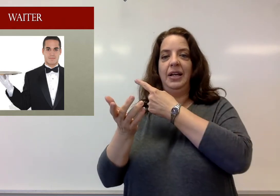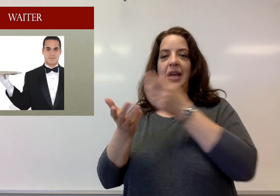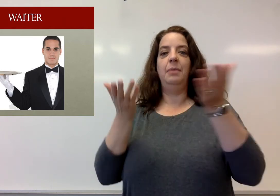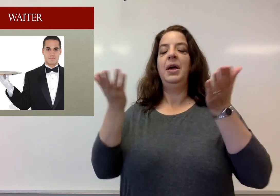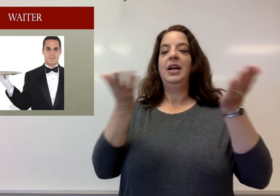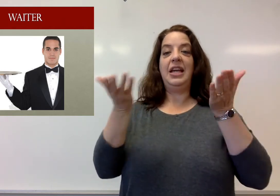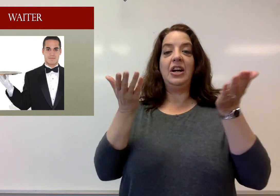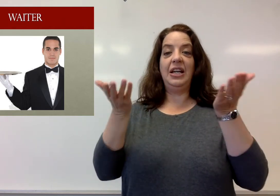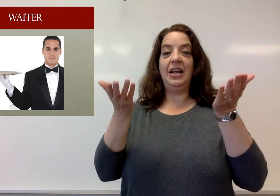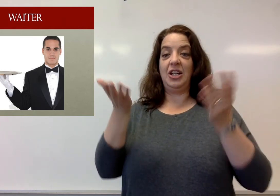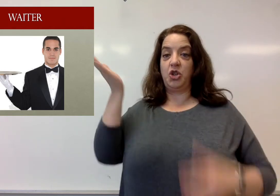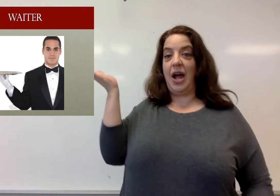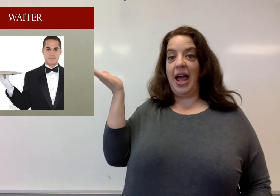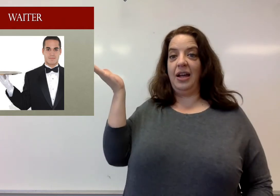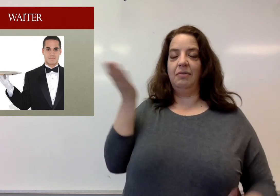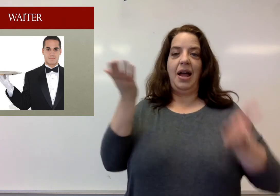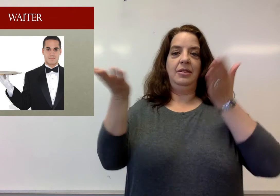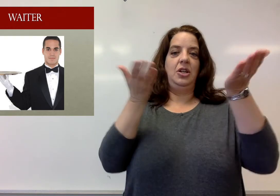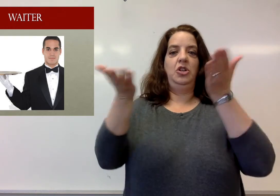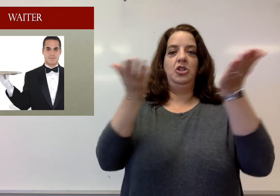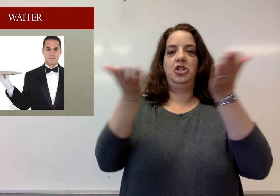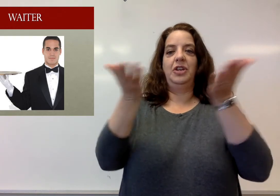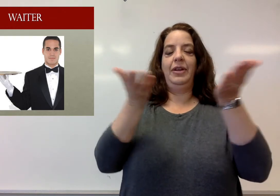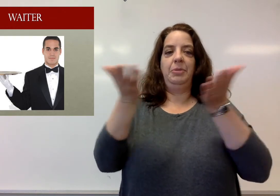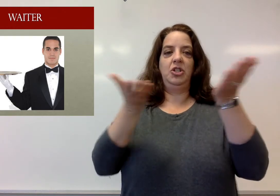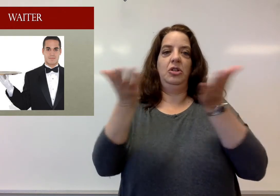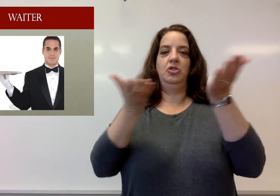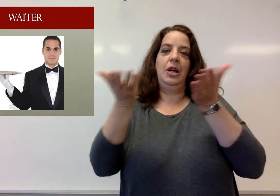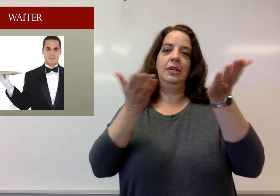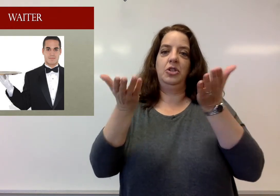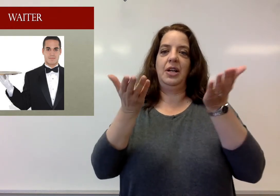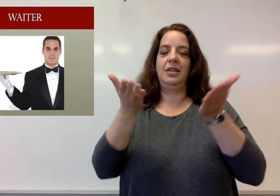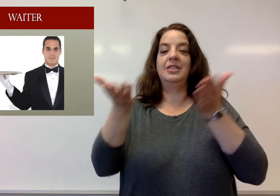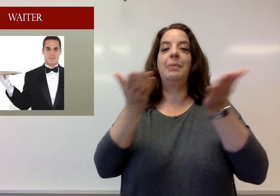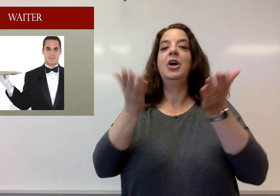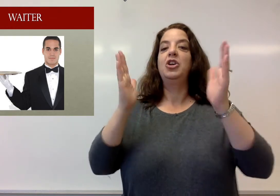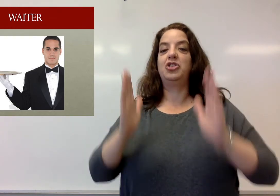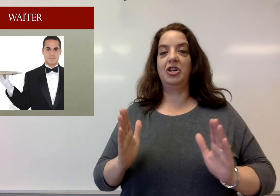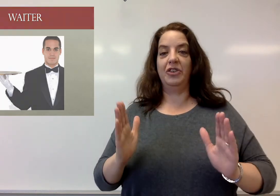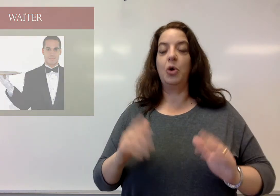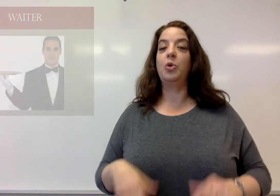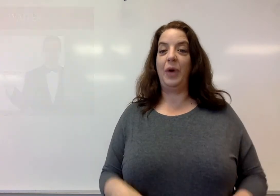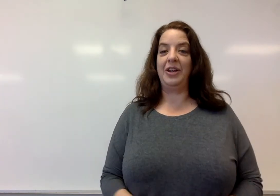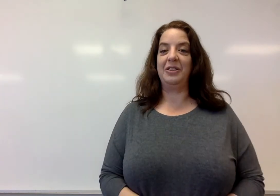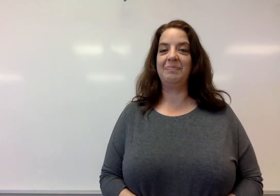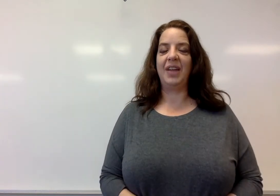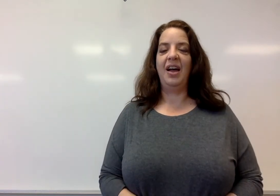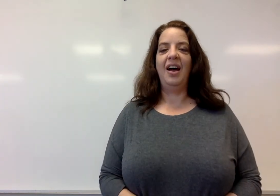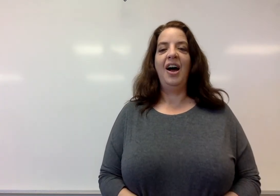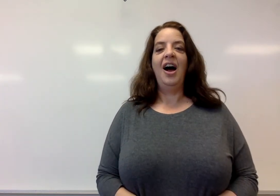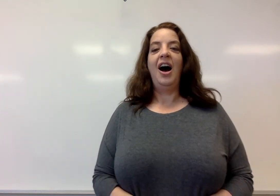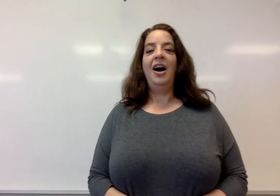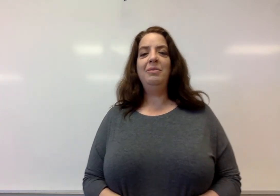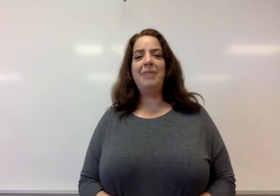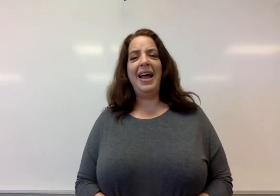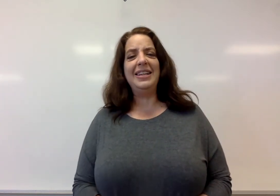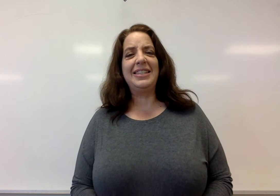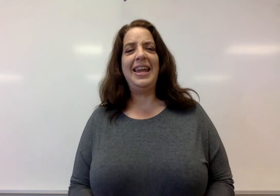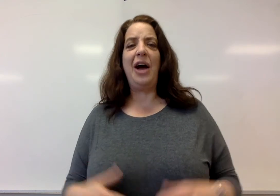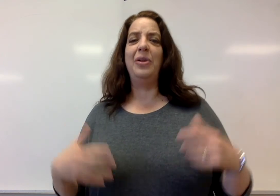him carrying a tray, right? So you're serving, but you're juggling trays all the time. Server or waiter. All right, now that